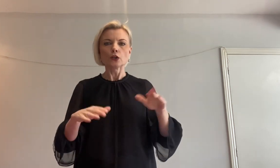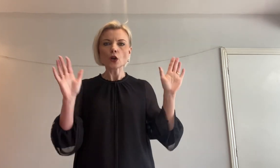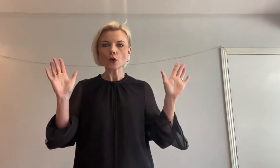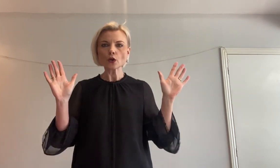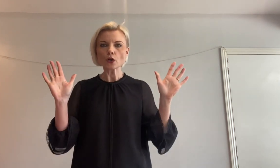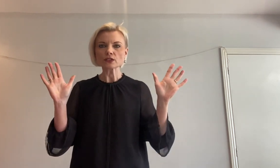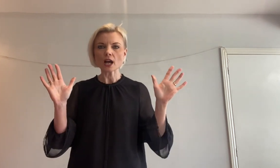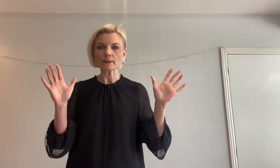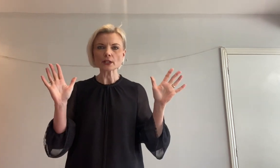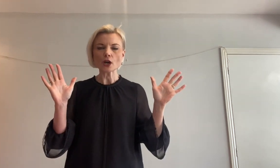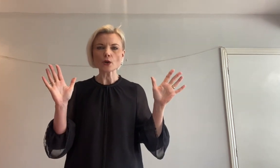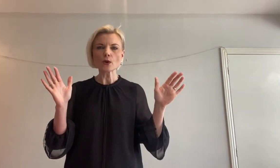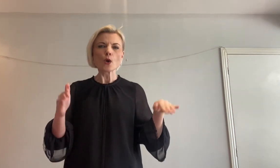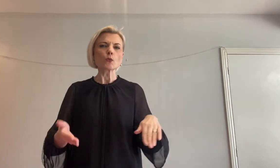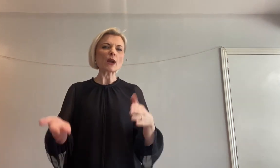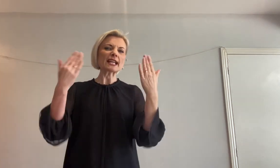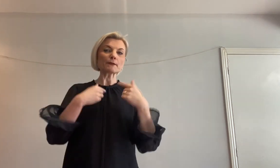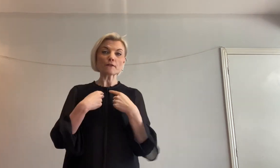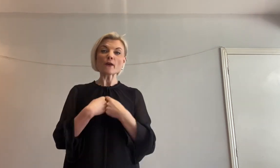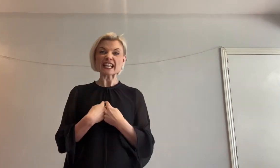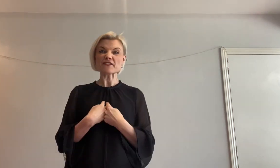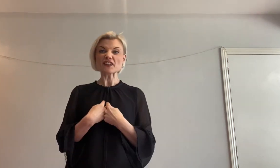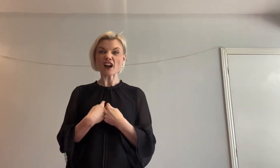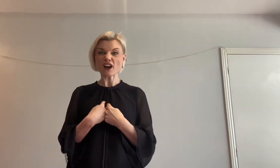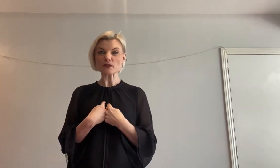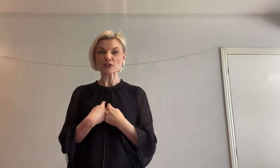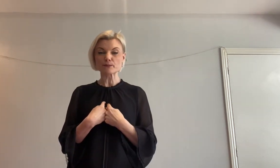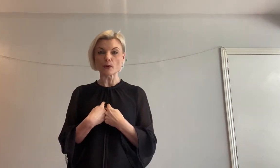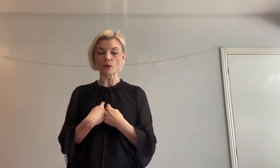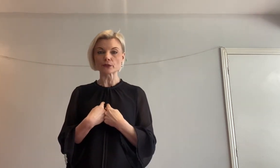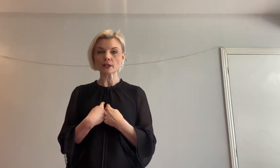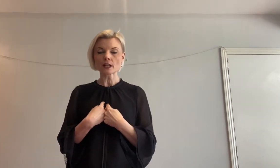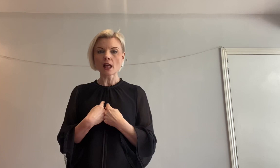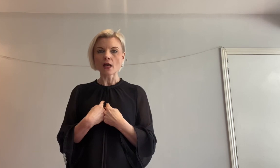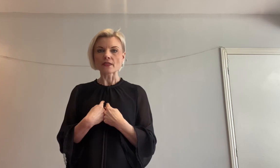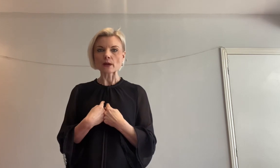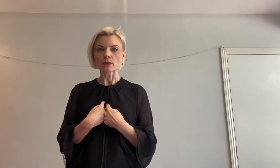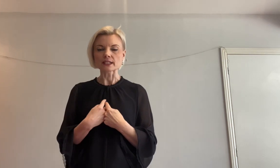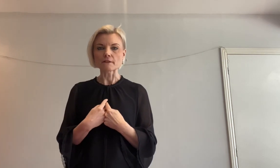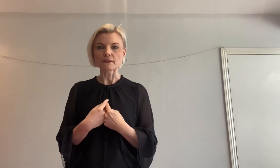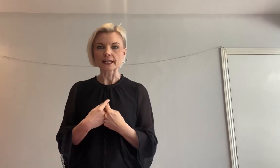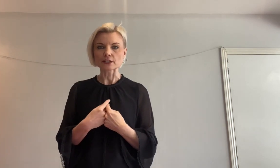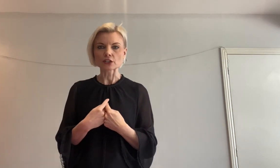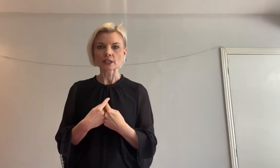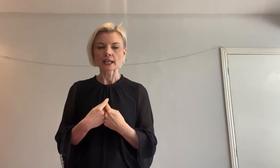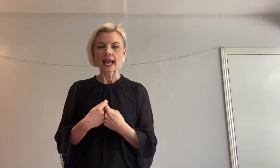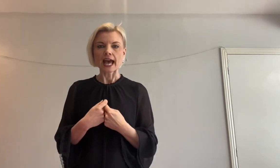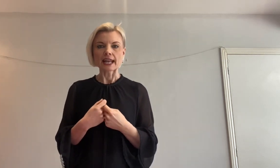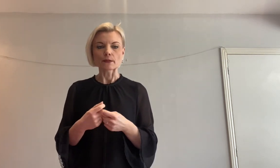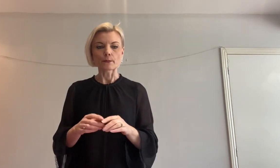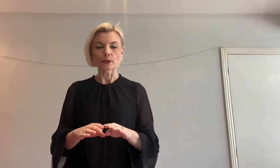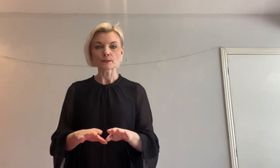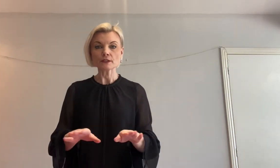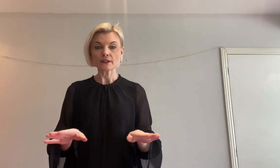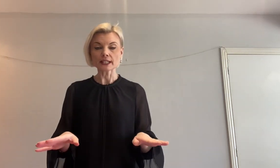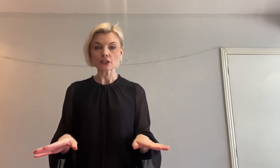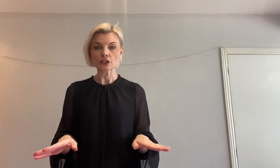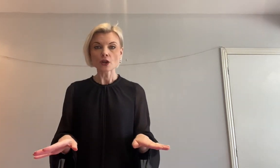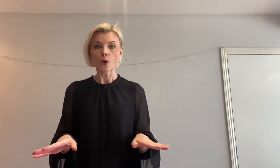long, long time ago, way before even I was born, there was a village. And at the bottom of the village,